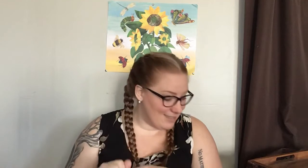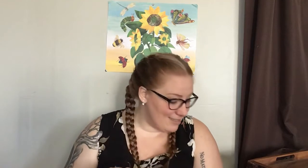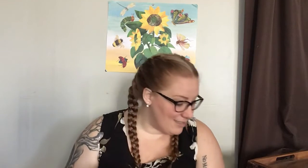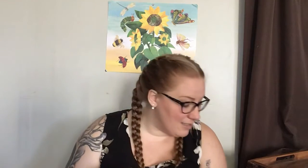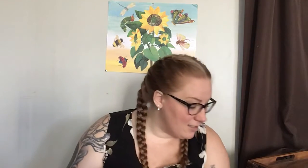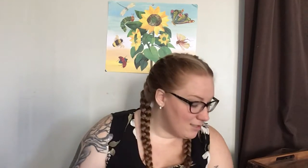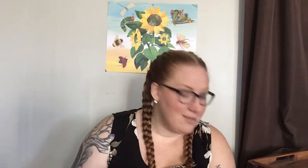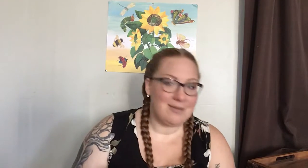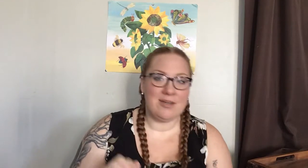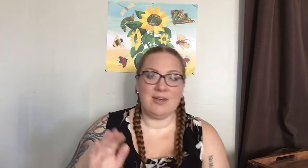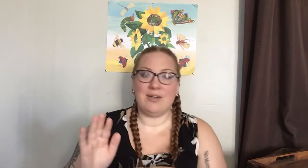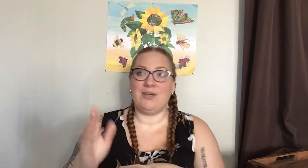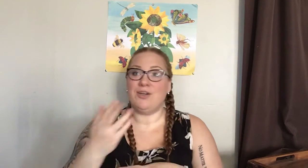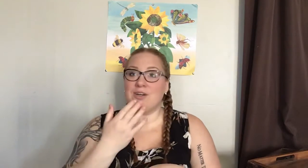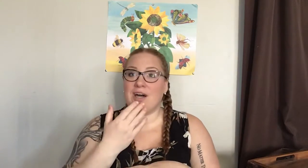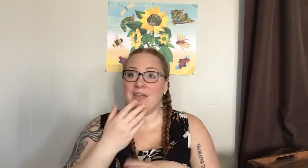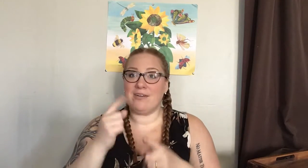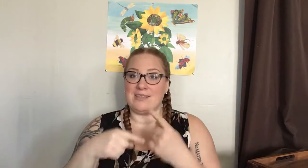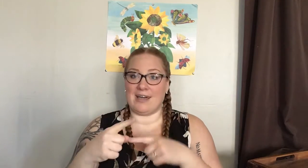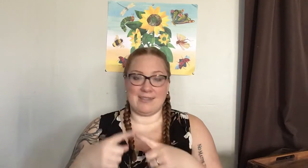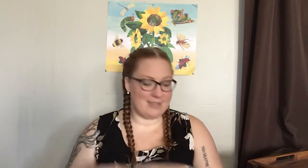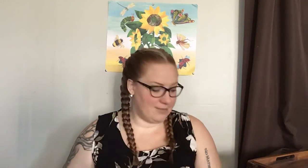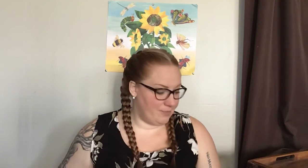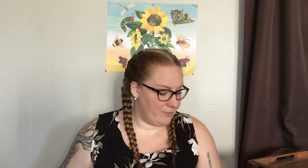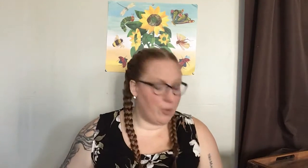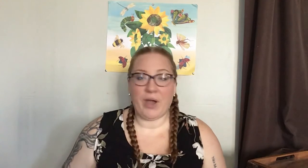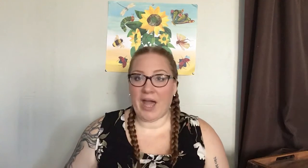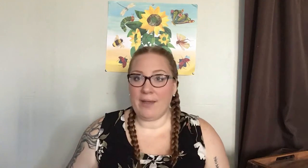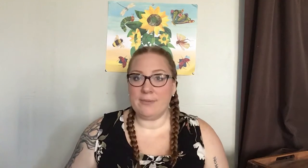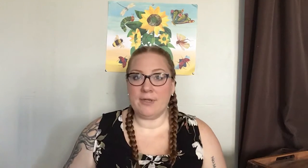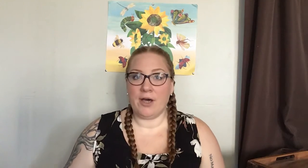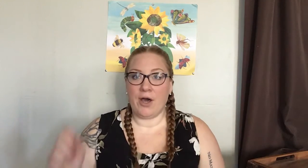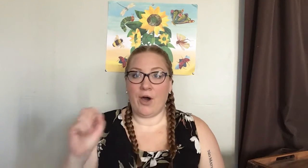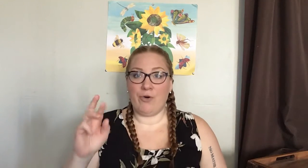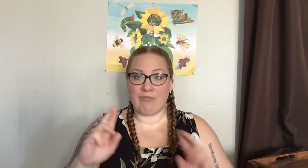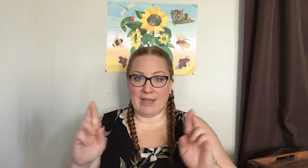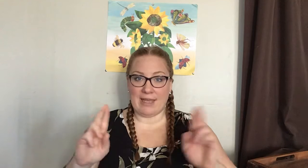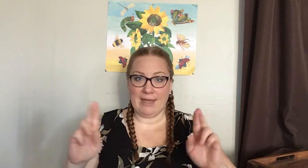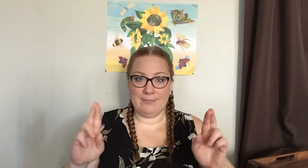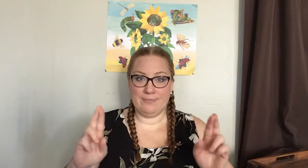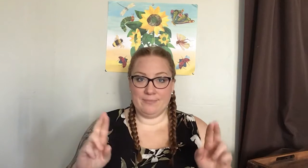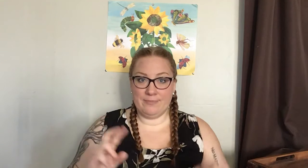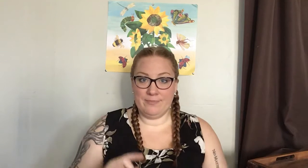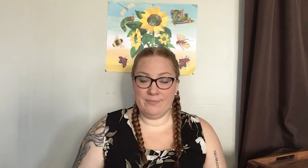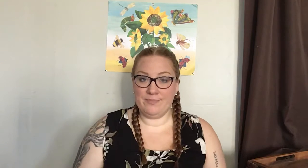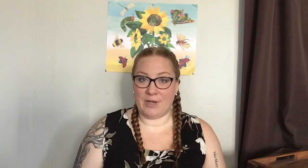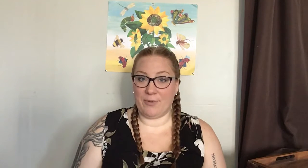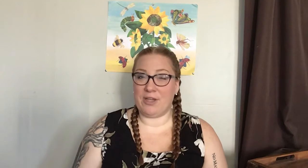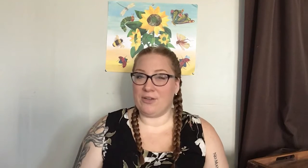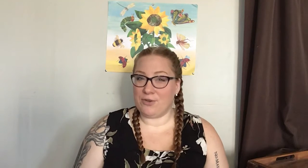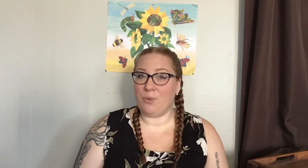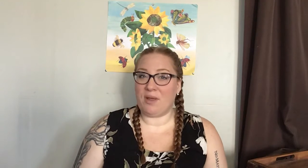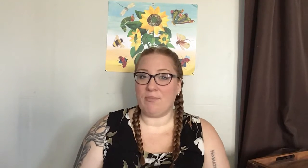practice your color signs. Okay? Ready? I want you to do it with me.